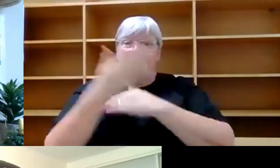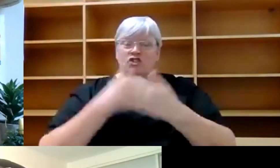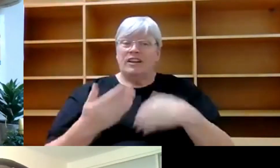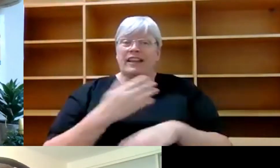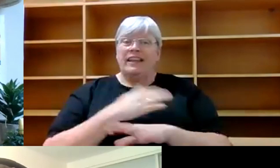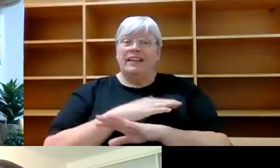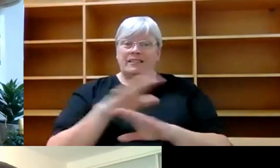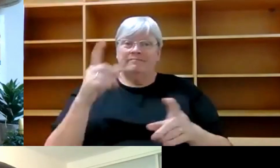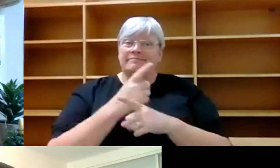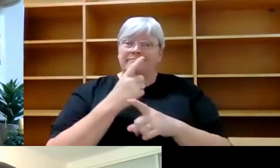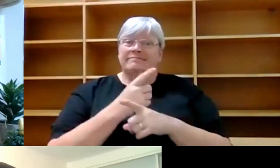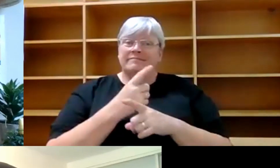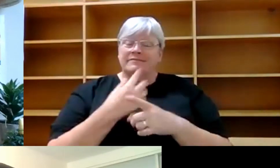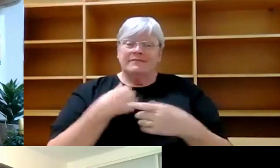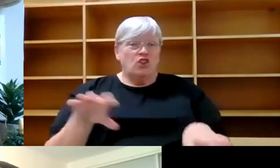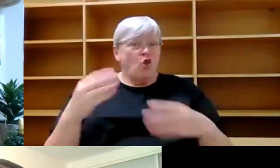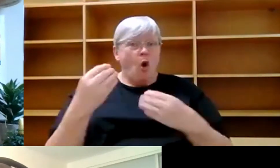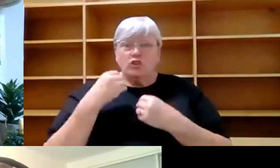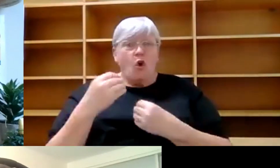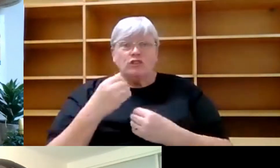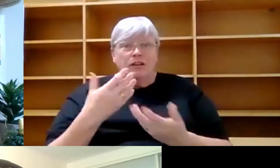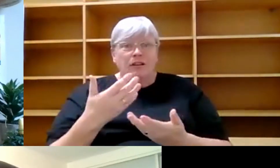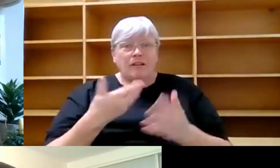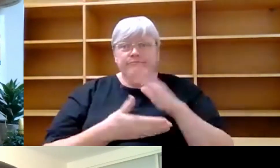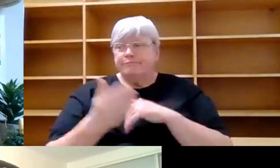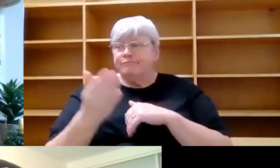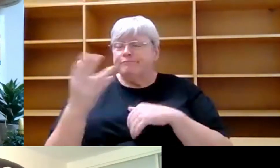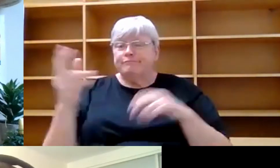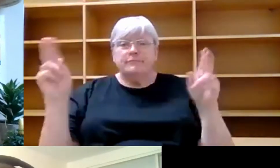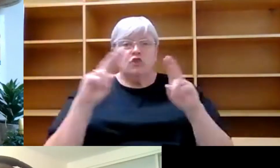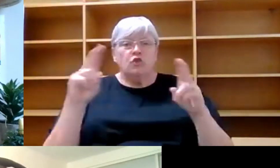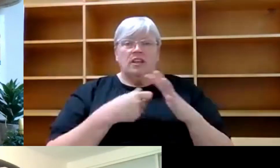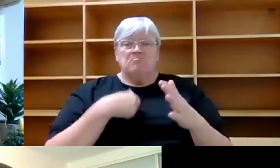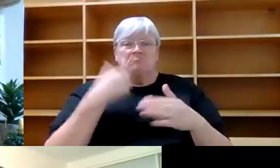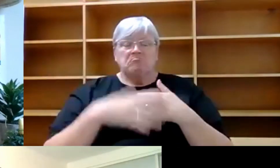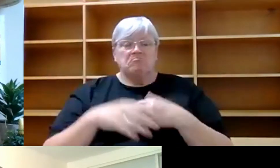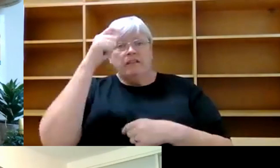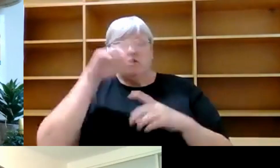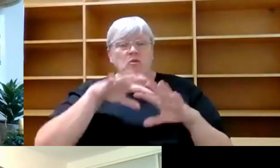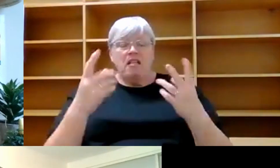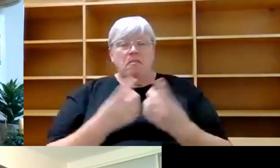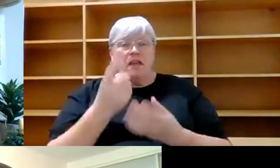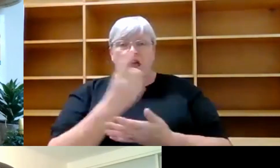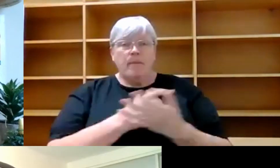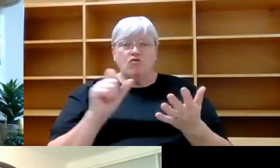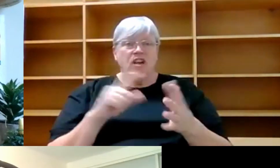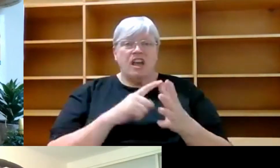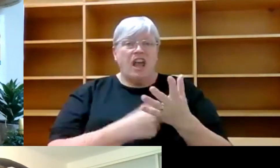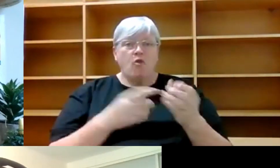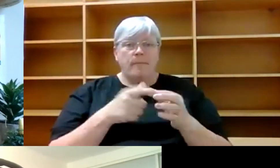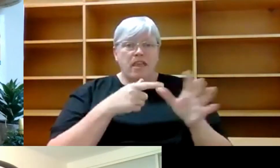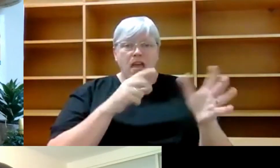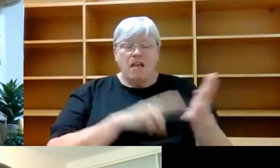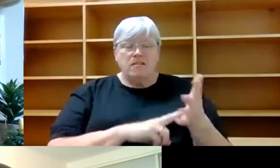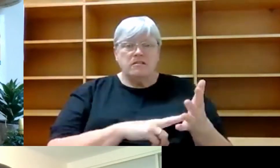I mean, attending school in the UK, I wasn't taught many historical aspects about the Caribbean or Africa or